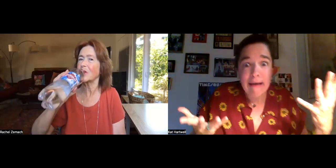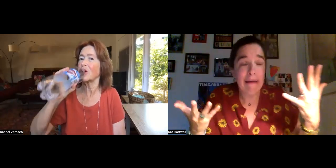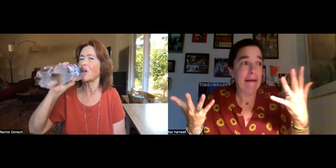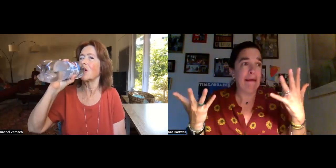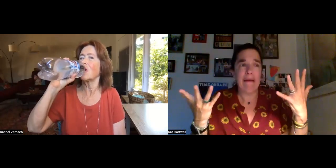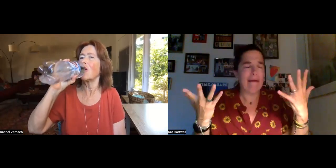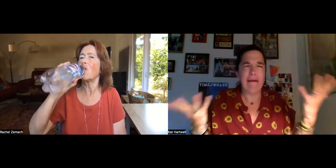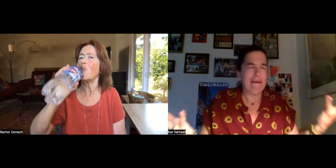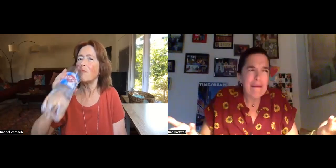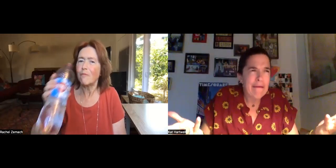outside.